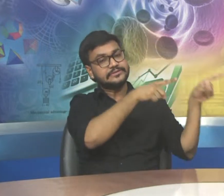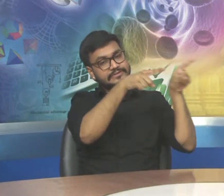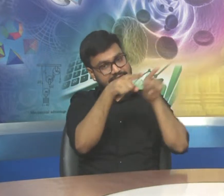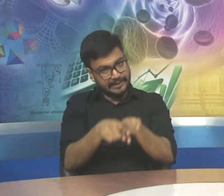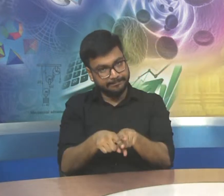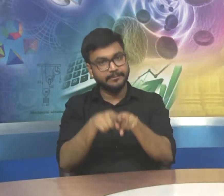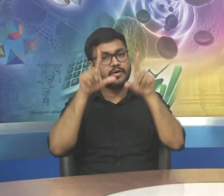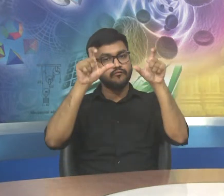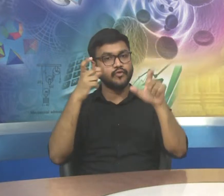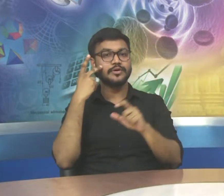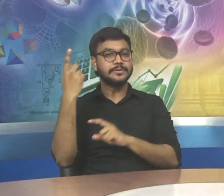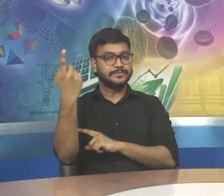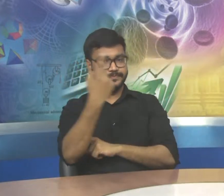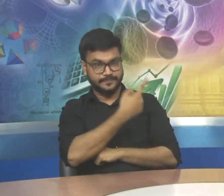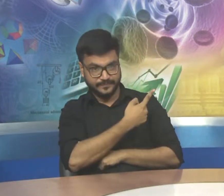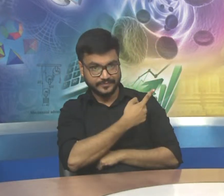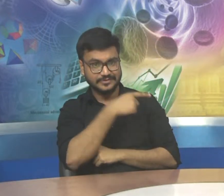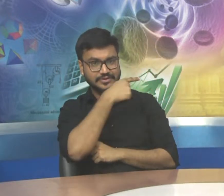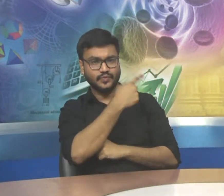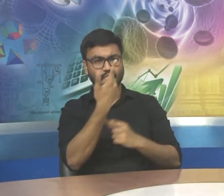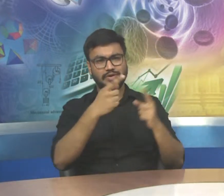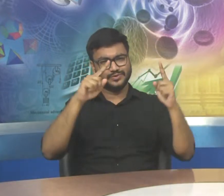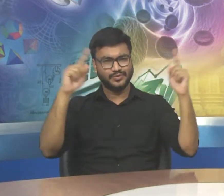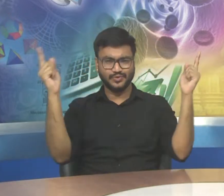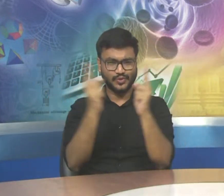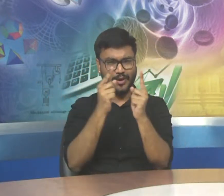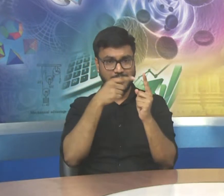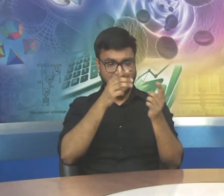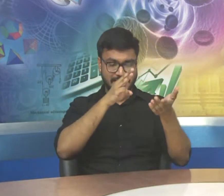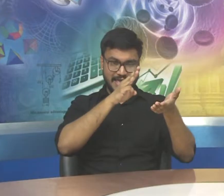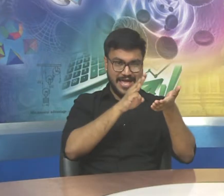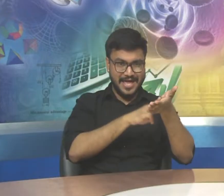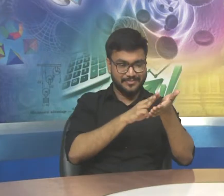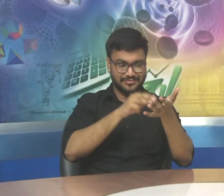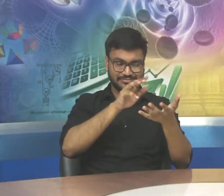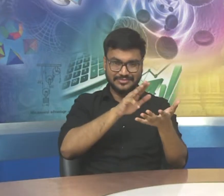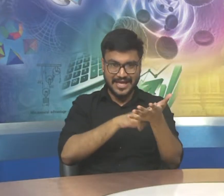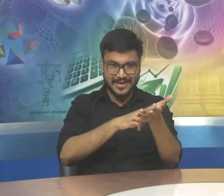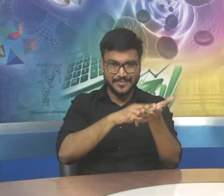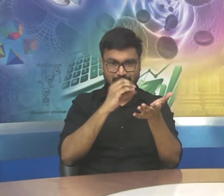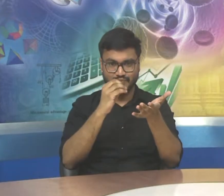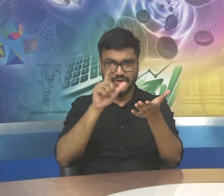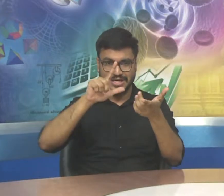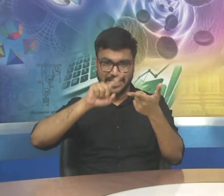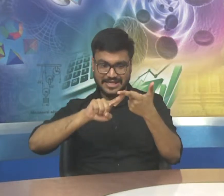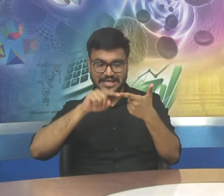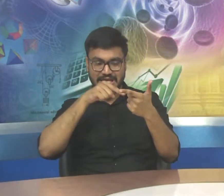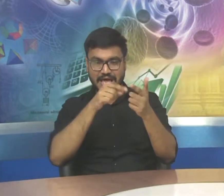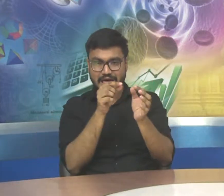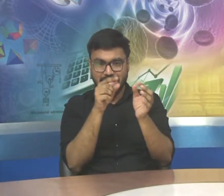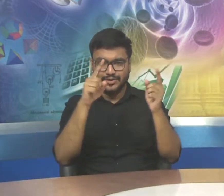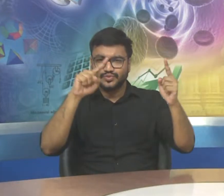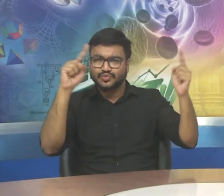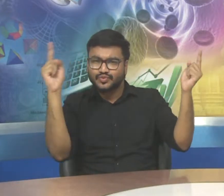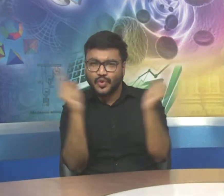For example, there are some things, some physical things and their